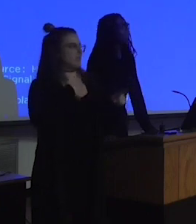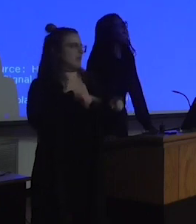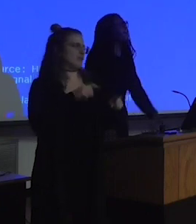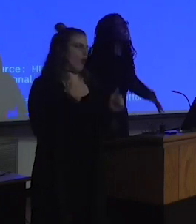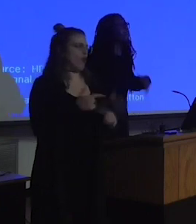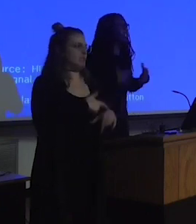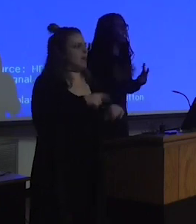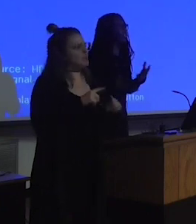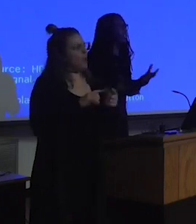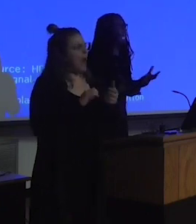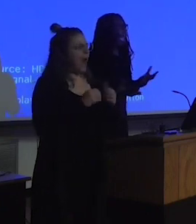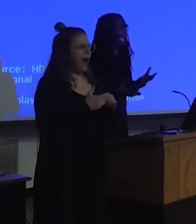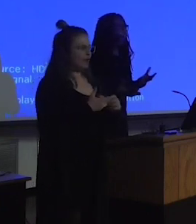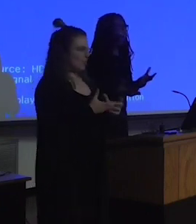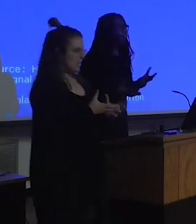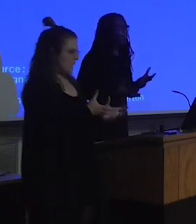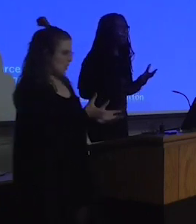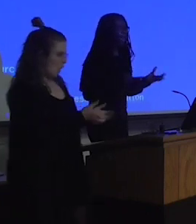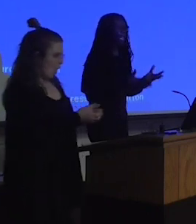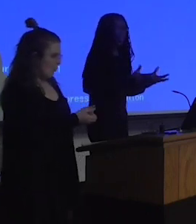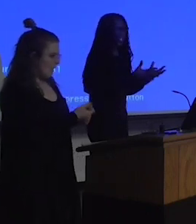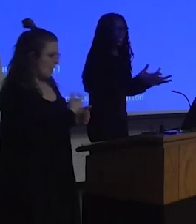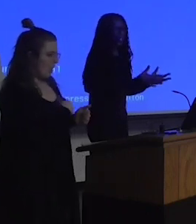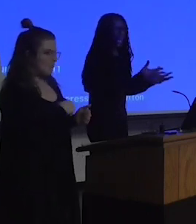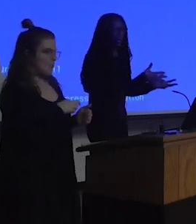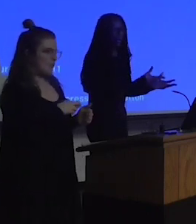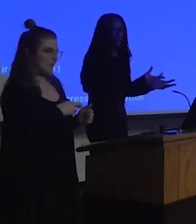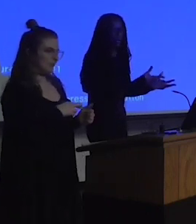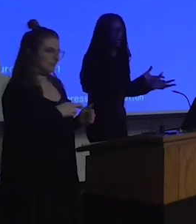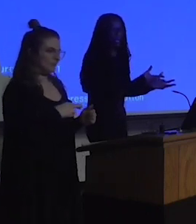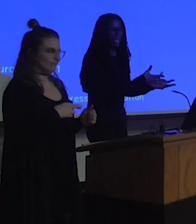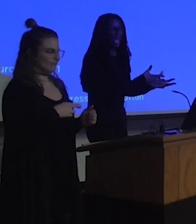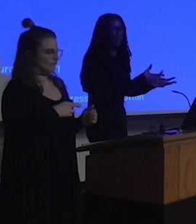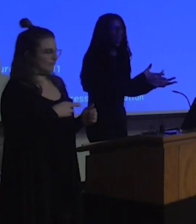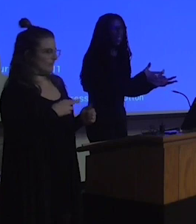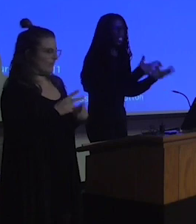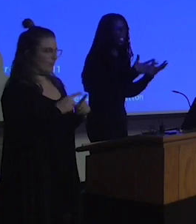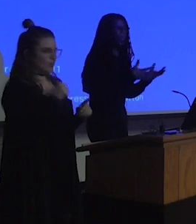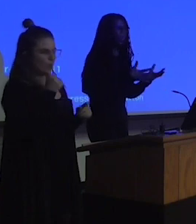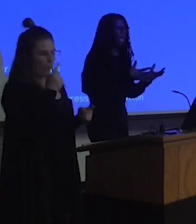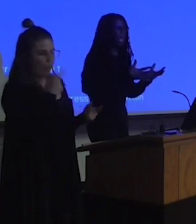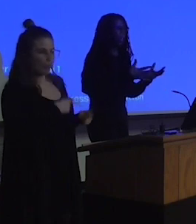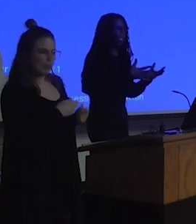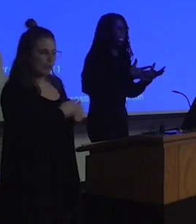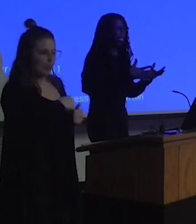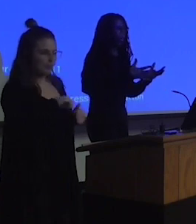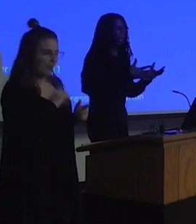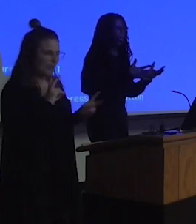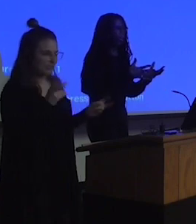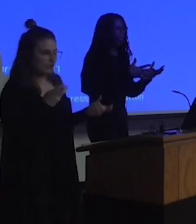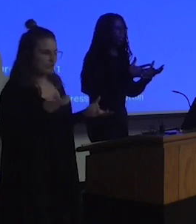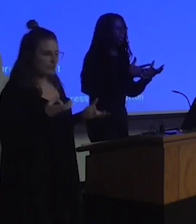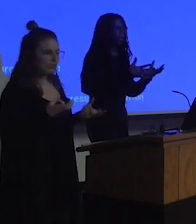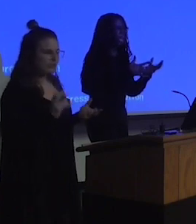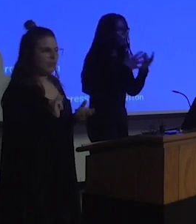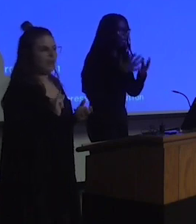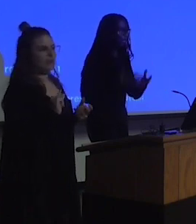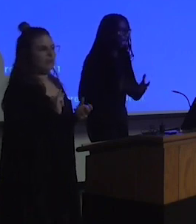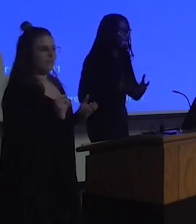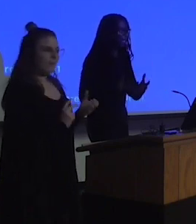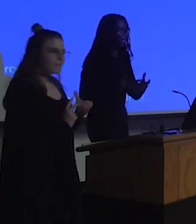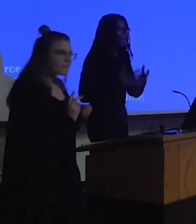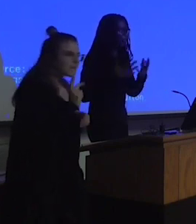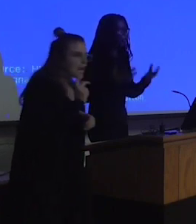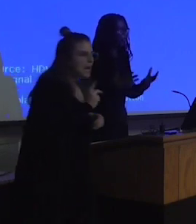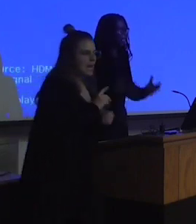is, like, you know, how do we talk to our more right-of-center counterparts about issues of, like, you know, of